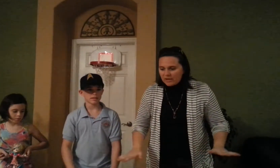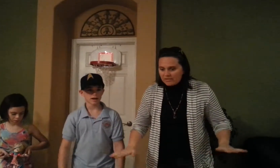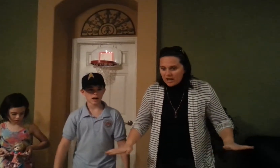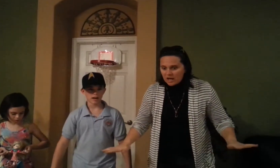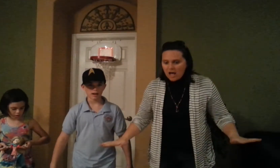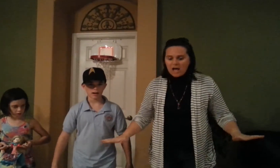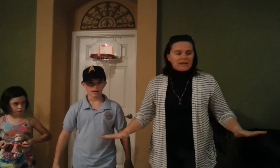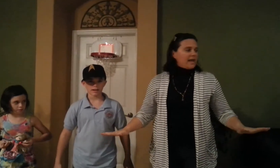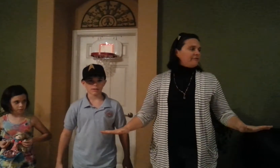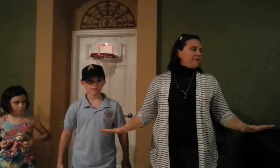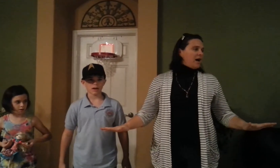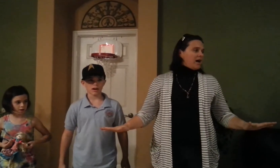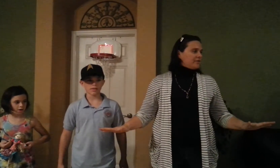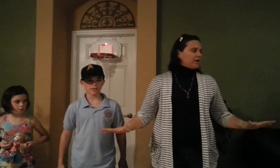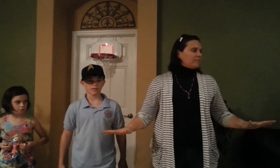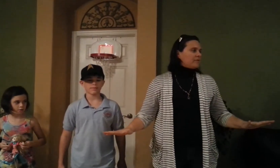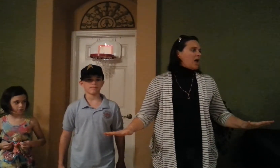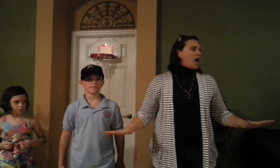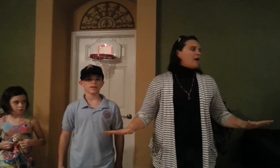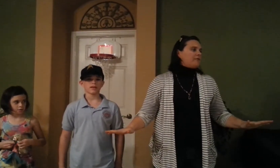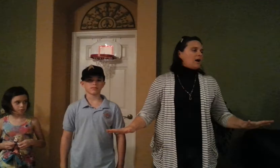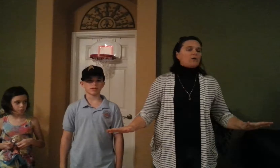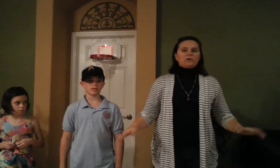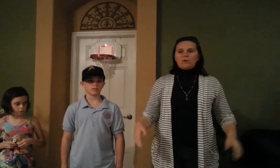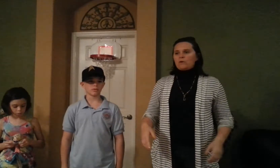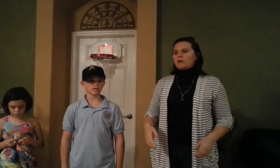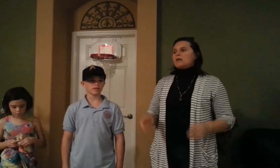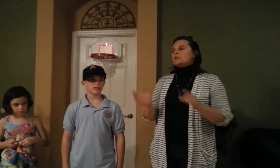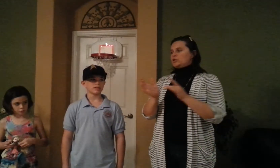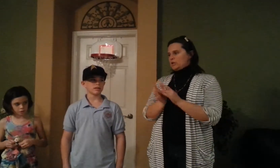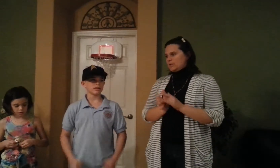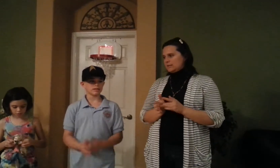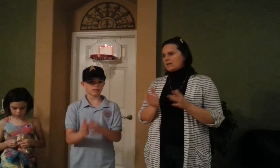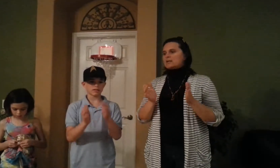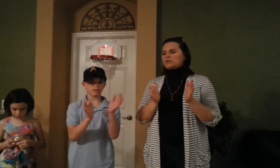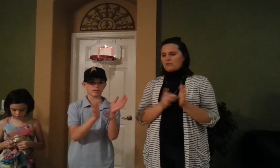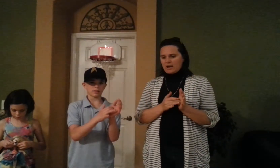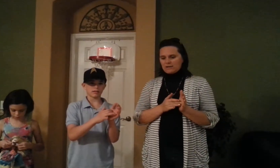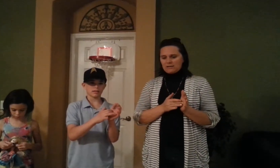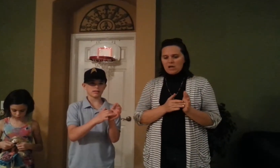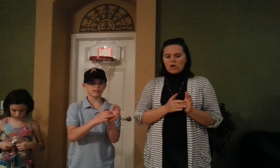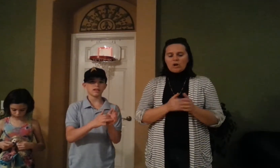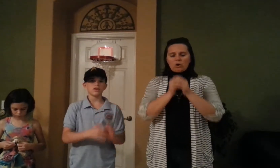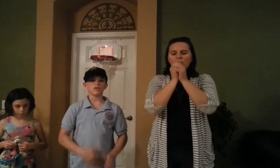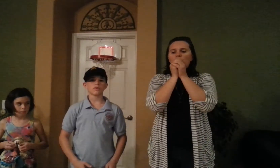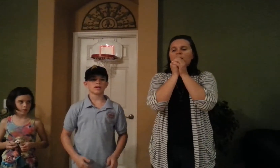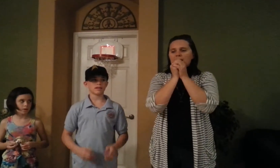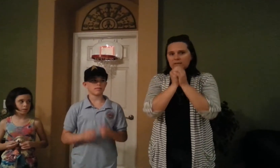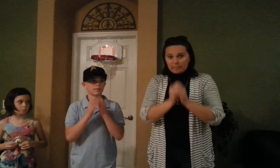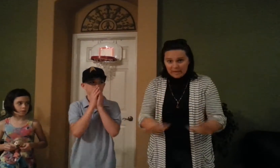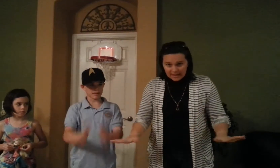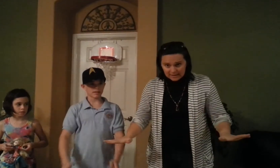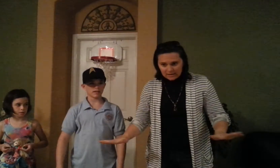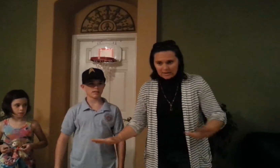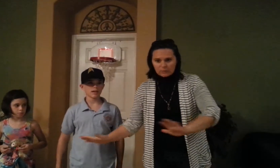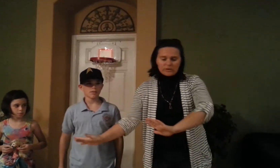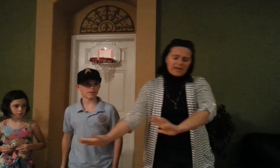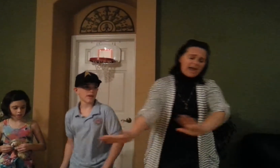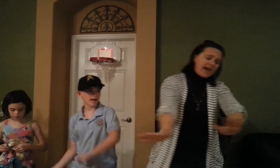the God and Father of our Lord Jesus Christ, who has blessed us with